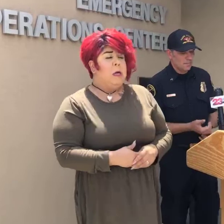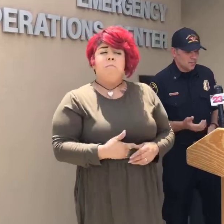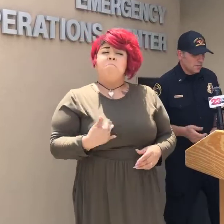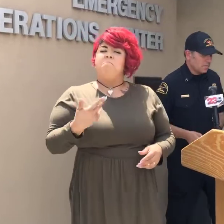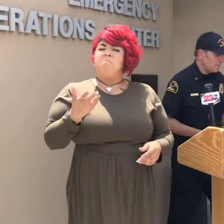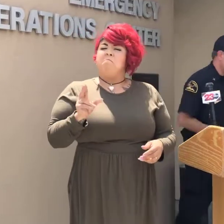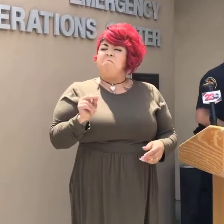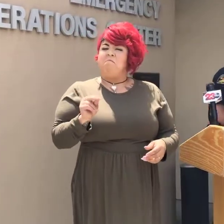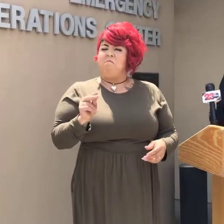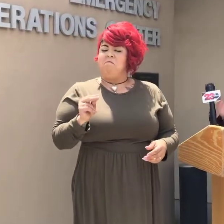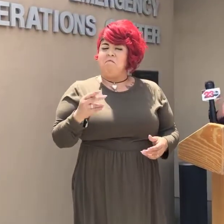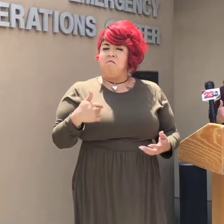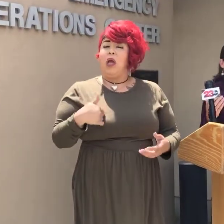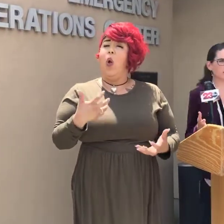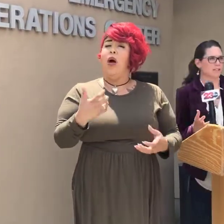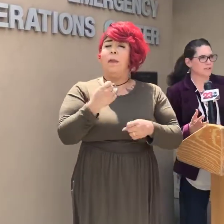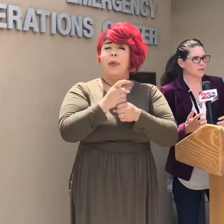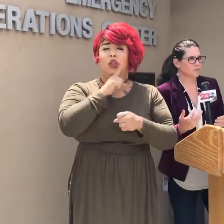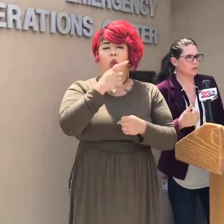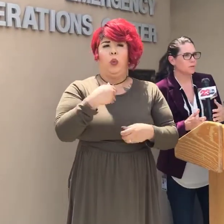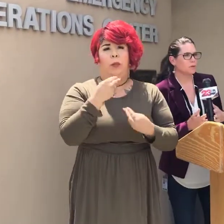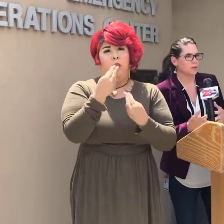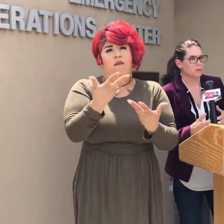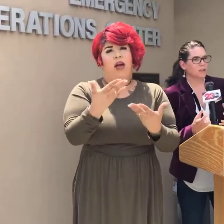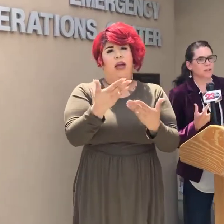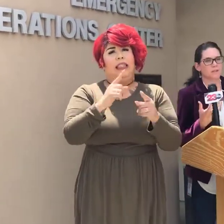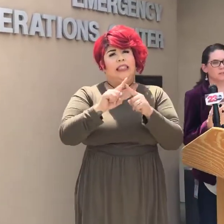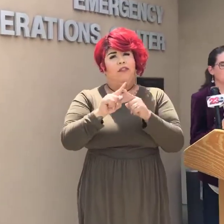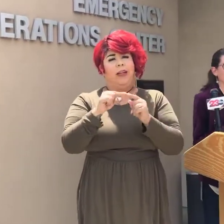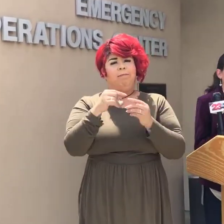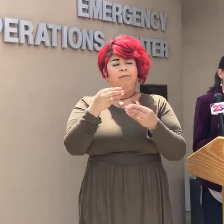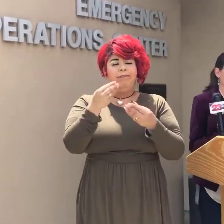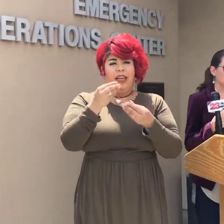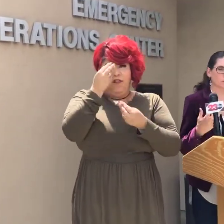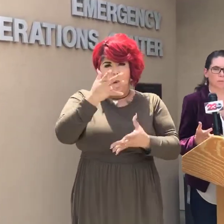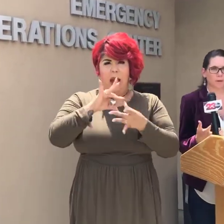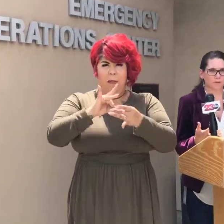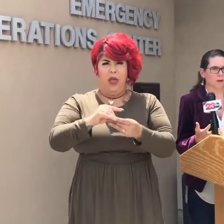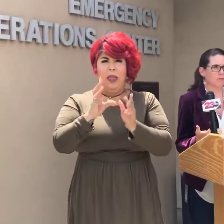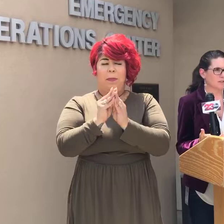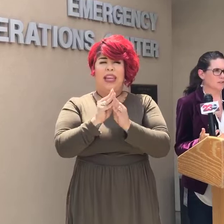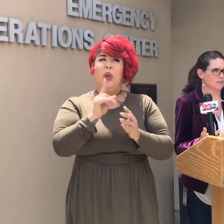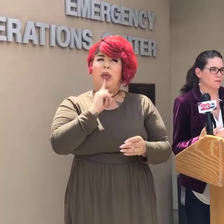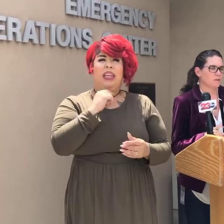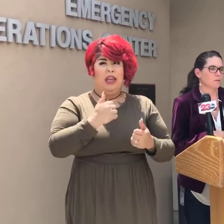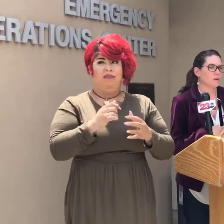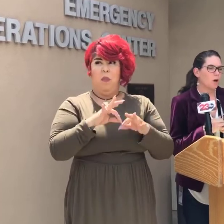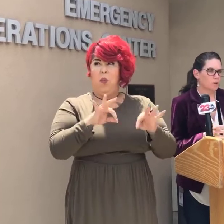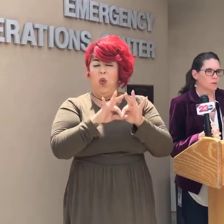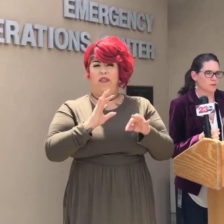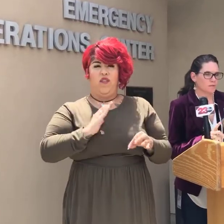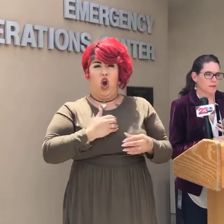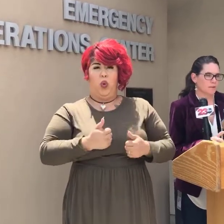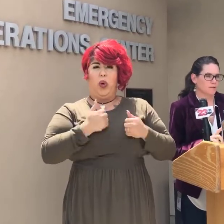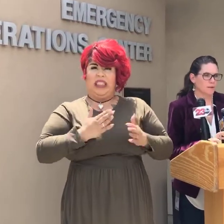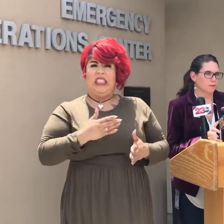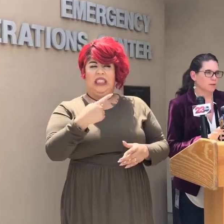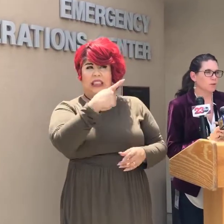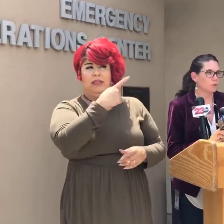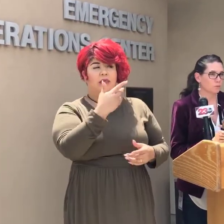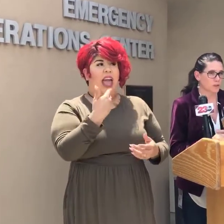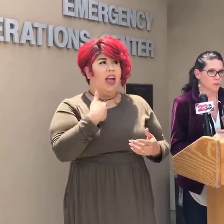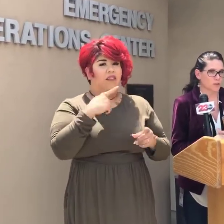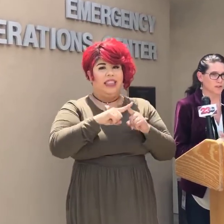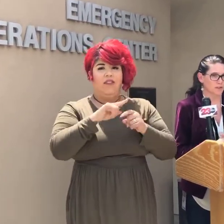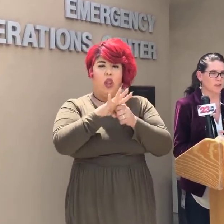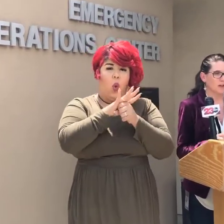just want to make sure we provide all the details for the community meeting. It's really important for our residents out there. There'll be all sorts of state, federal,